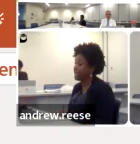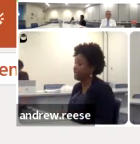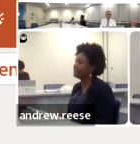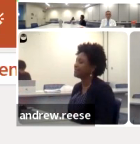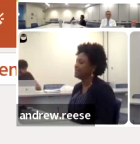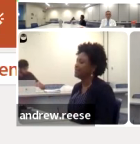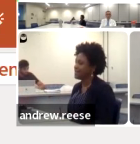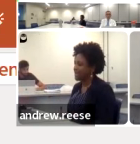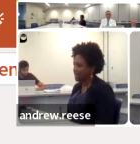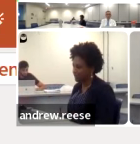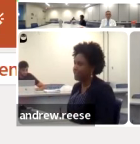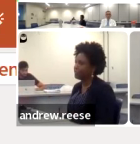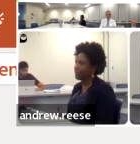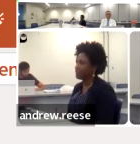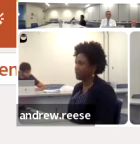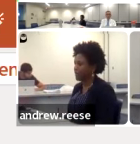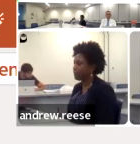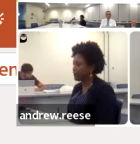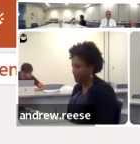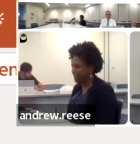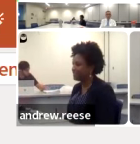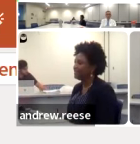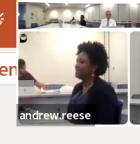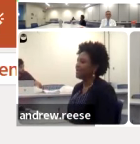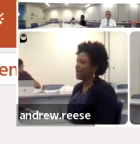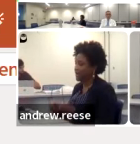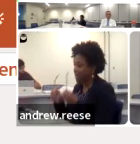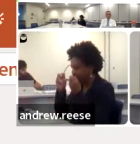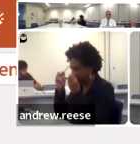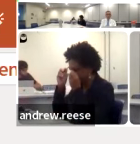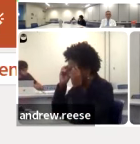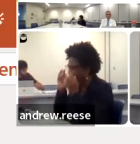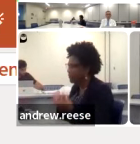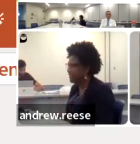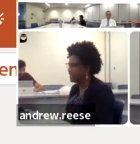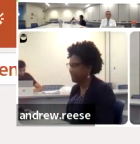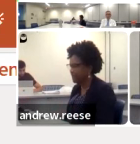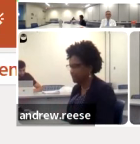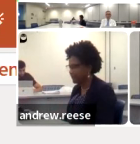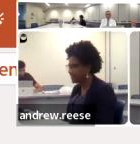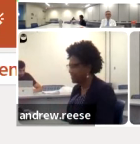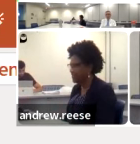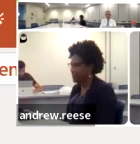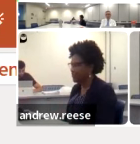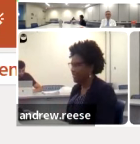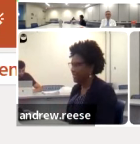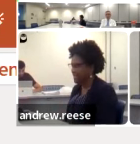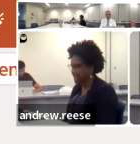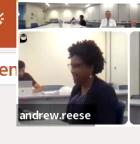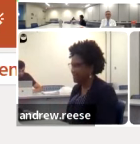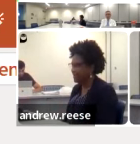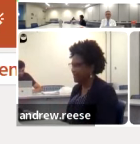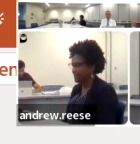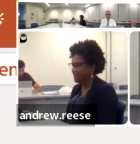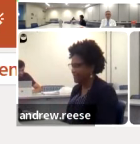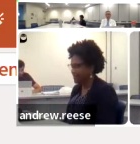employment is and evidence-based supported employment. And RSA's collaborative efforts with